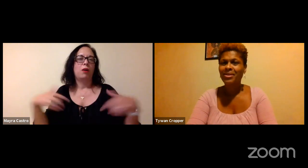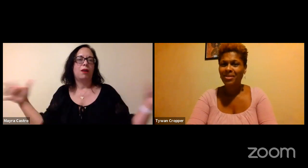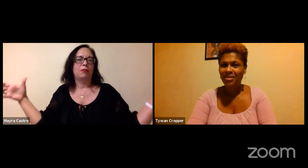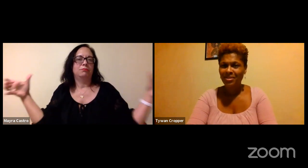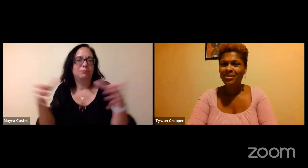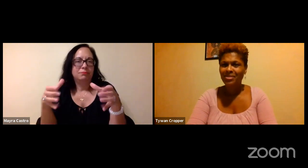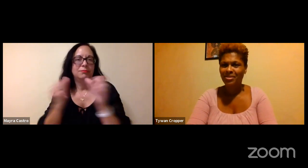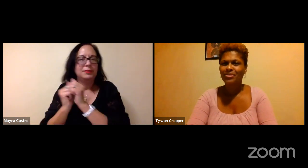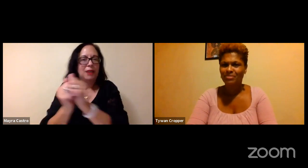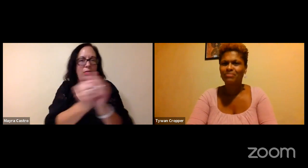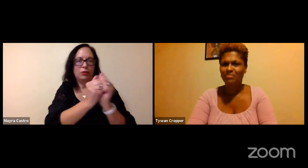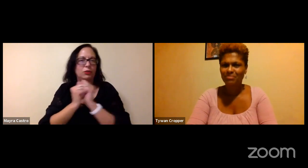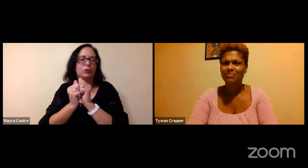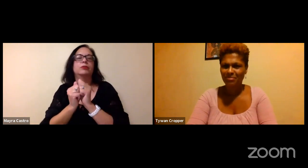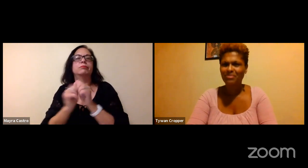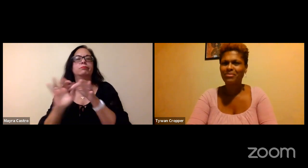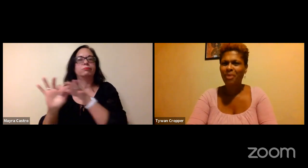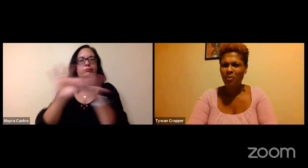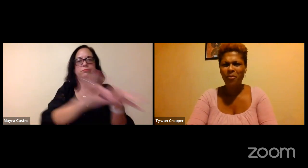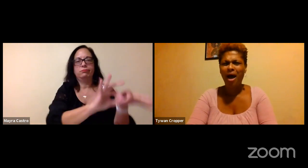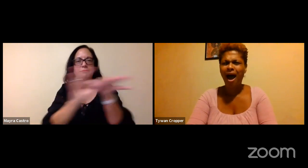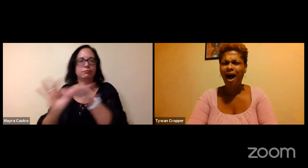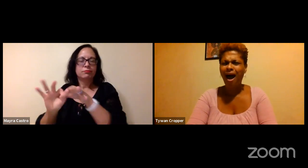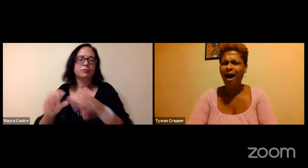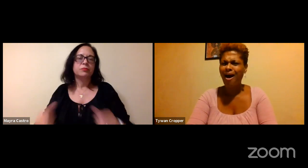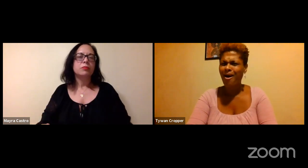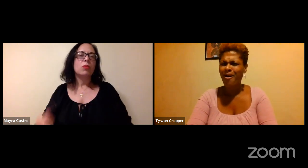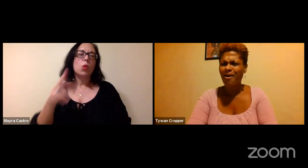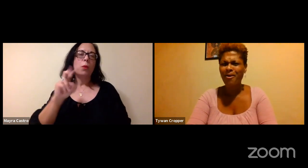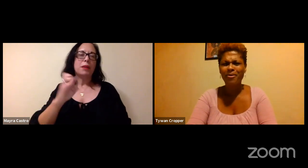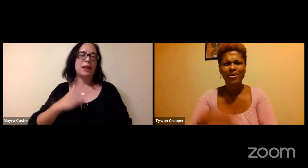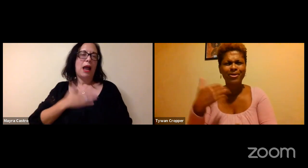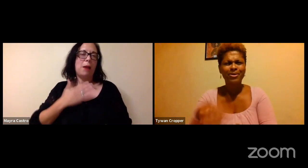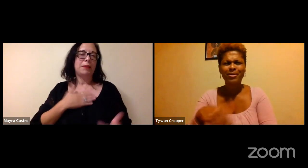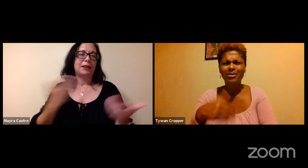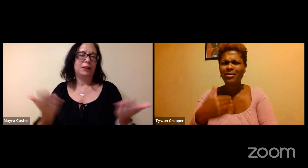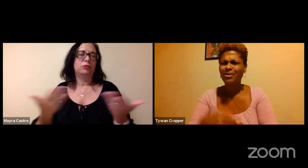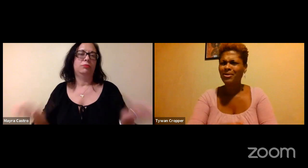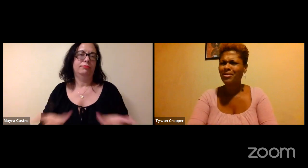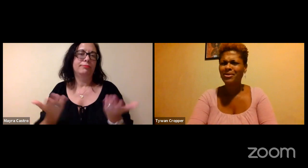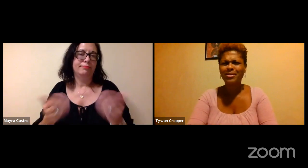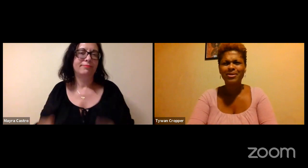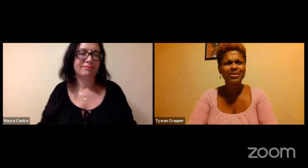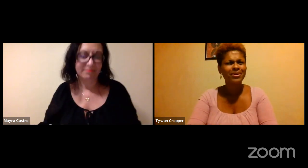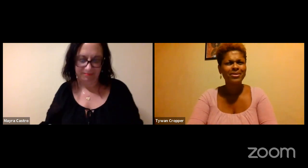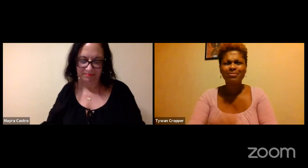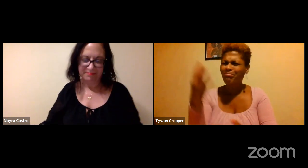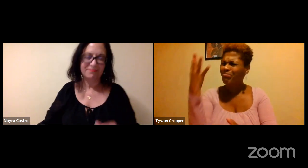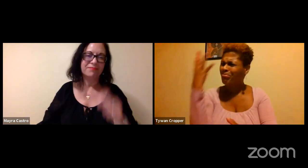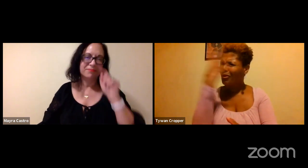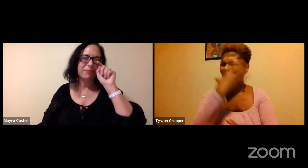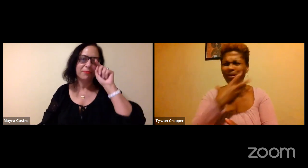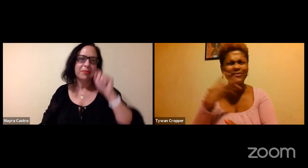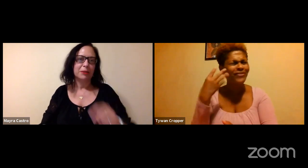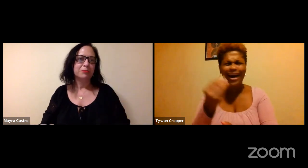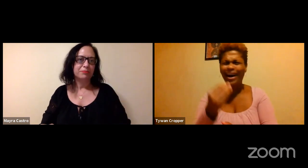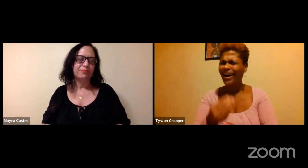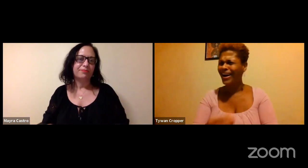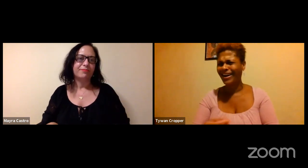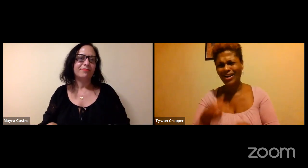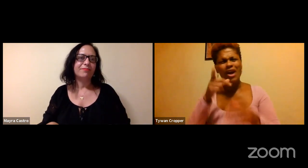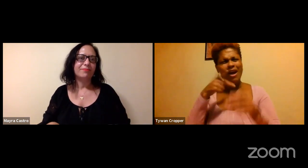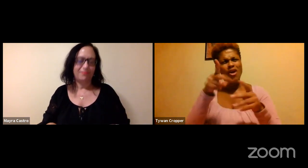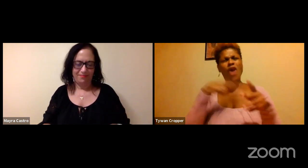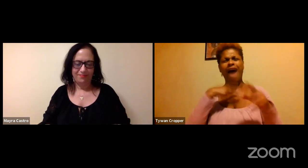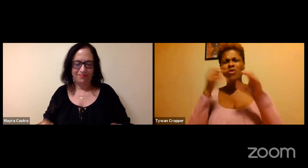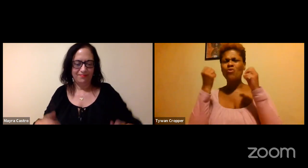an extended family here in this country also, and we were all living together. And Mom and Dad wanted us all to